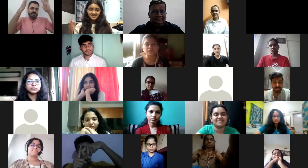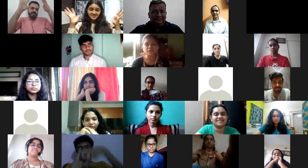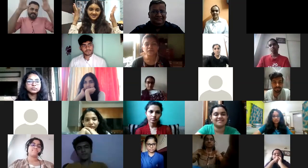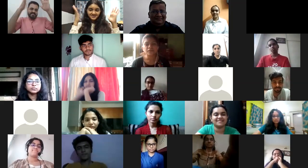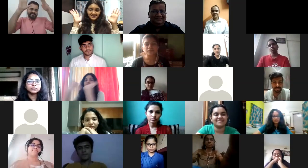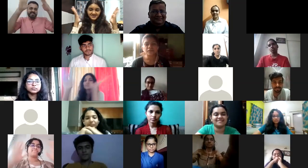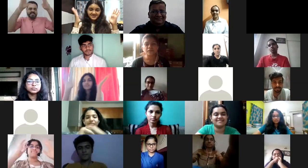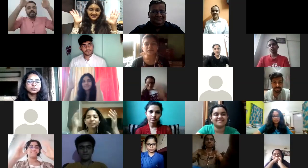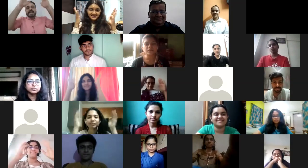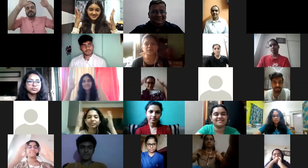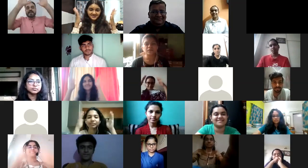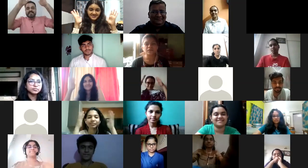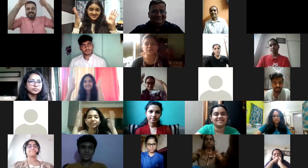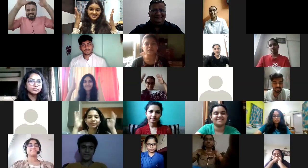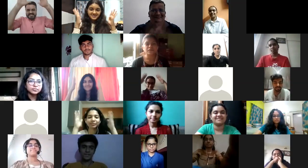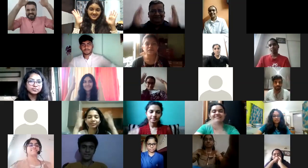Perfect. Let's all clap for Hardik.